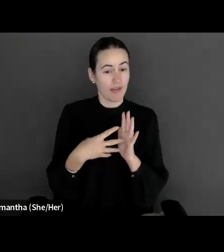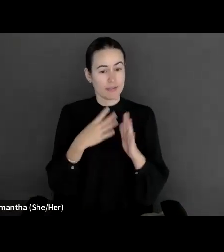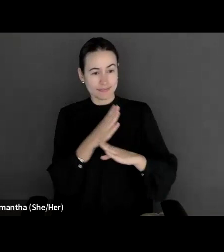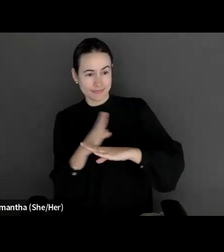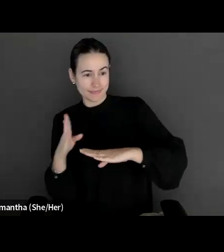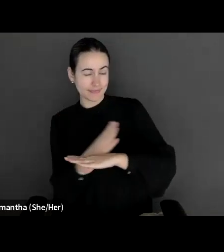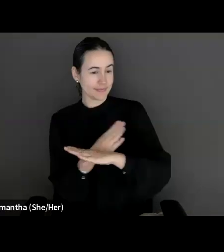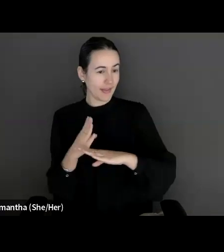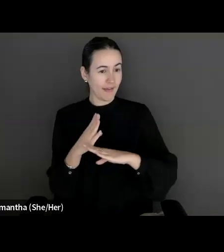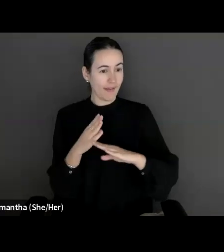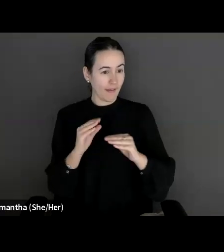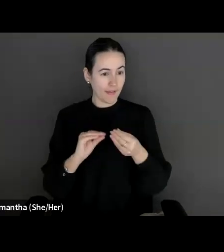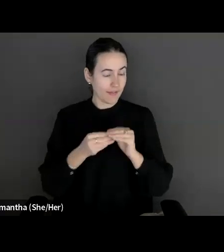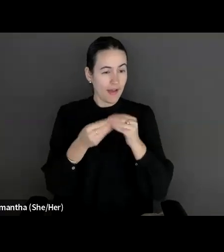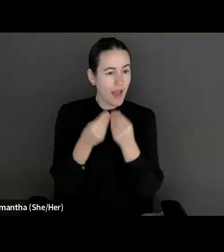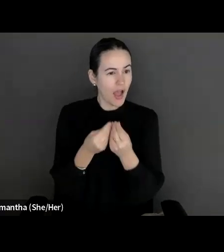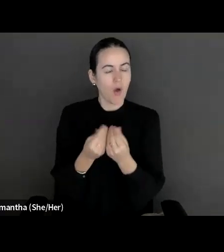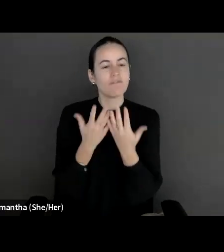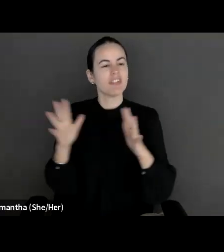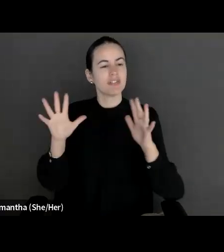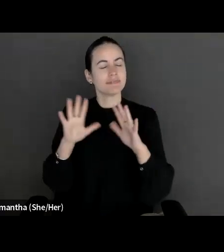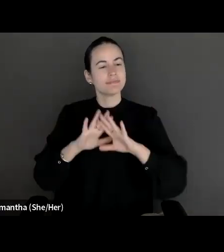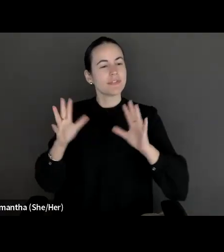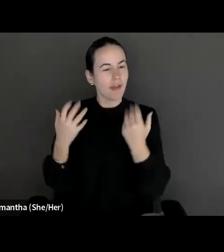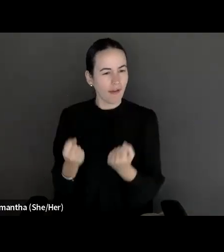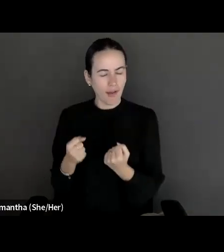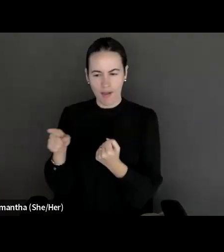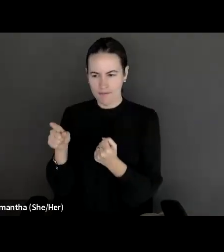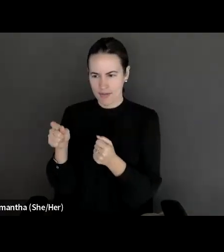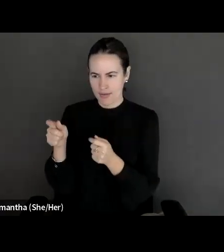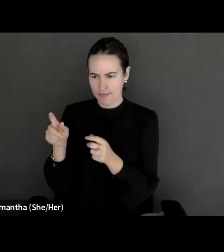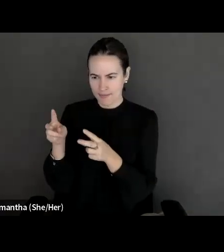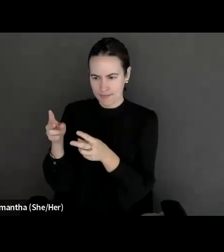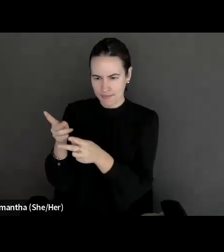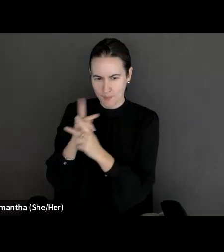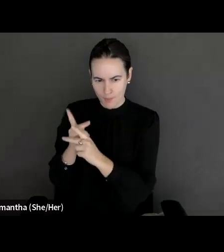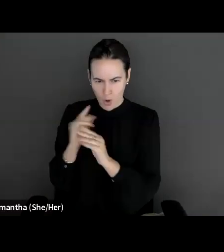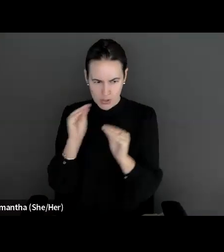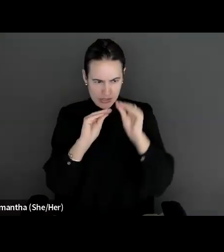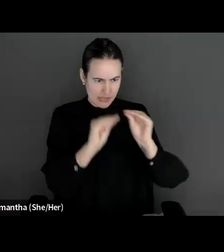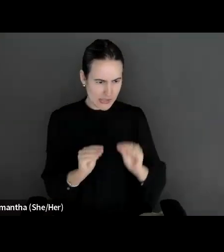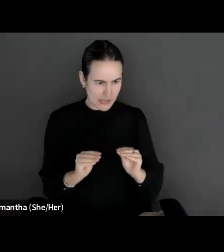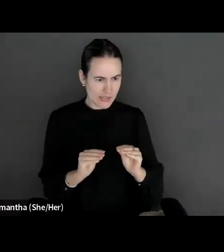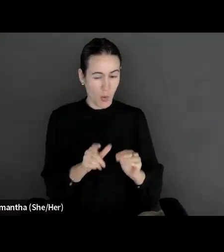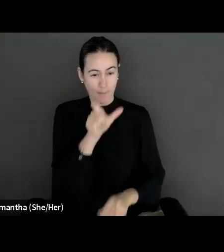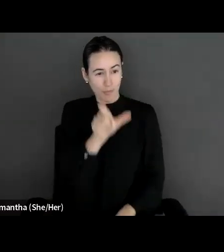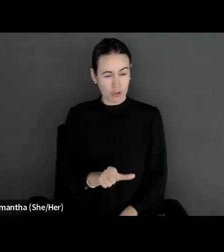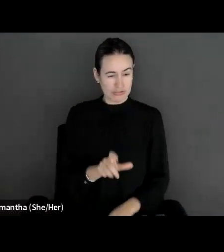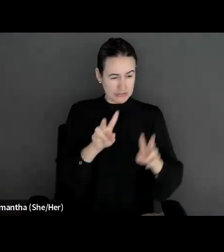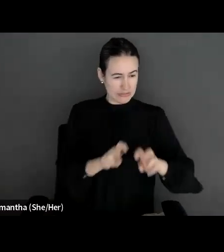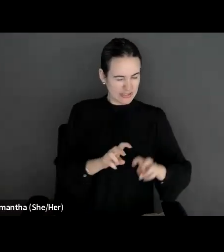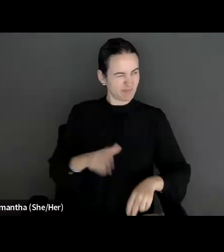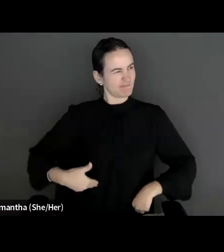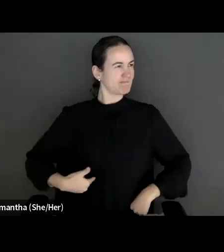other existing rating scales or on scale developers' own intuitions. On the other hand,